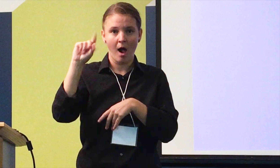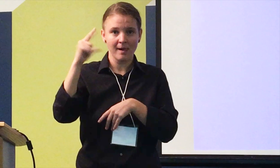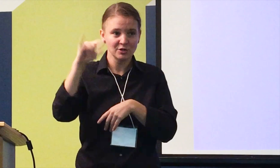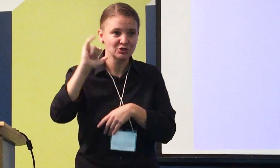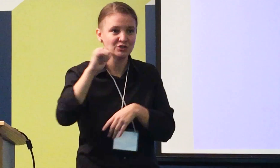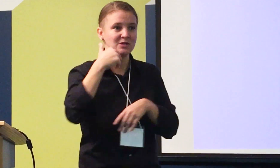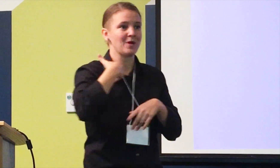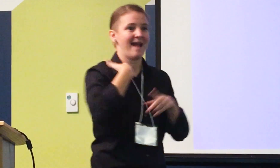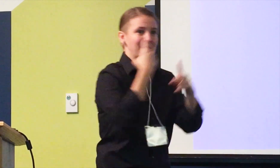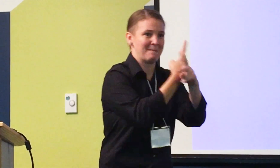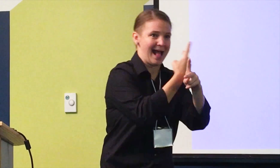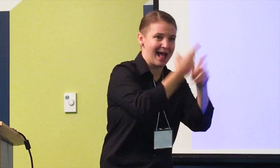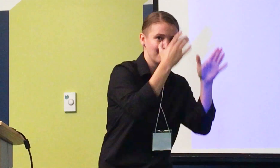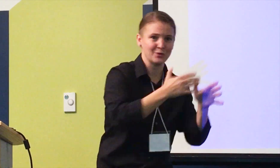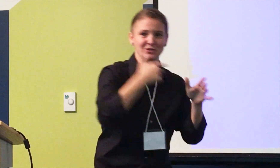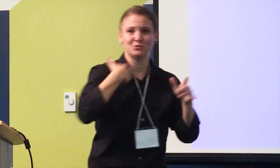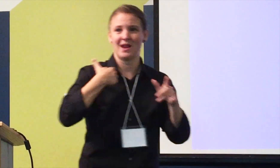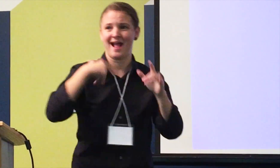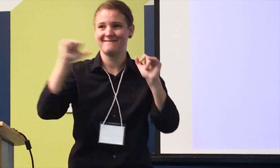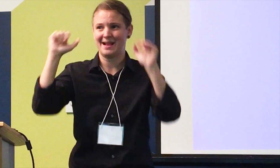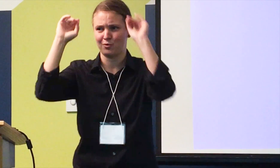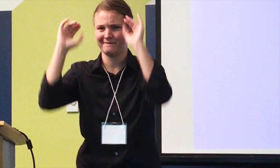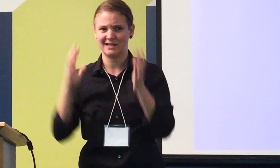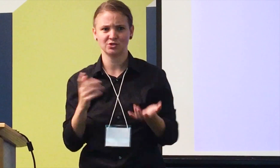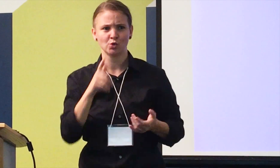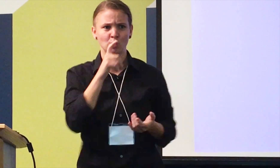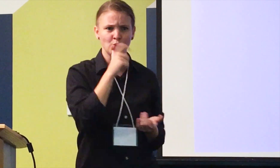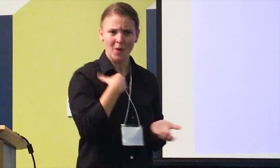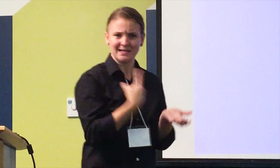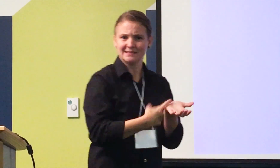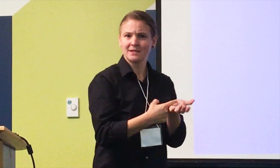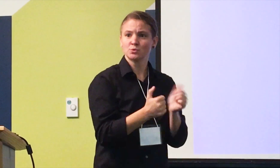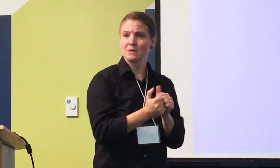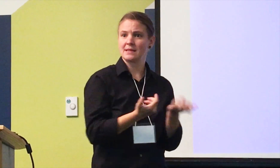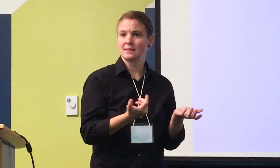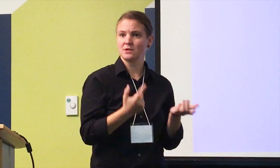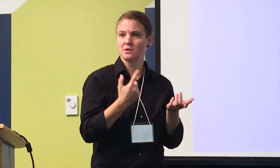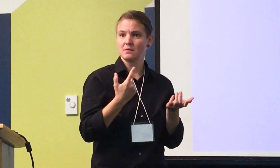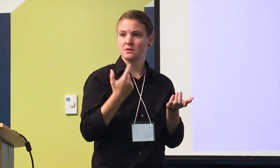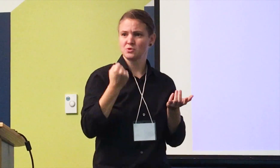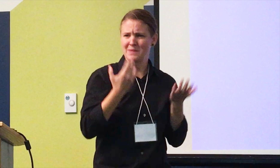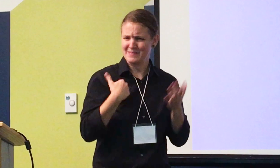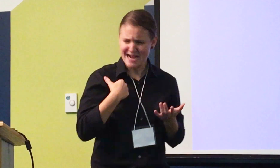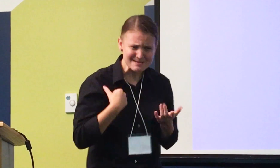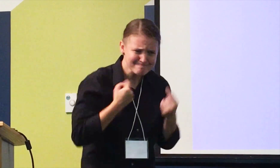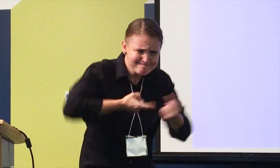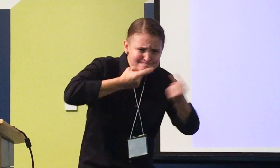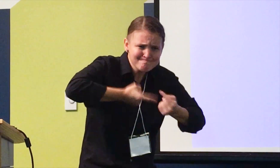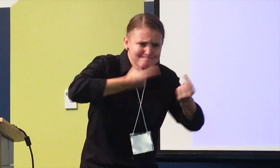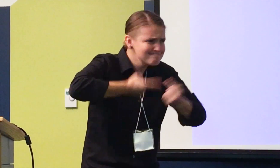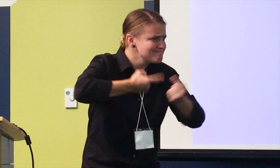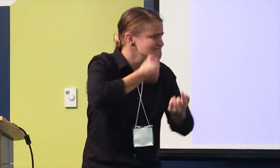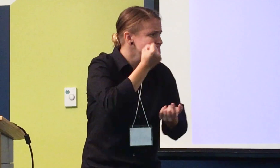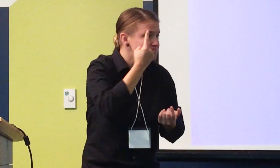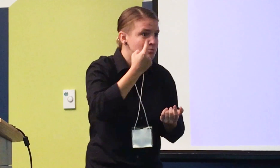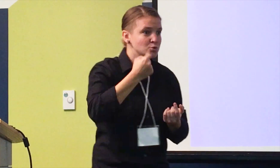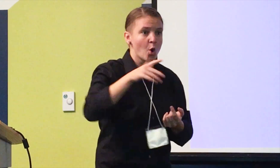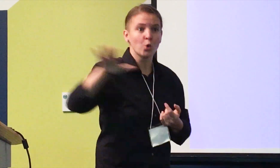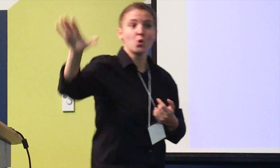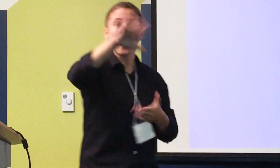math professor, we have a marine biologist, we have a microbiologist, but that doesn't give us the content expertise that you all bring. So